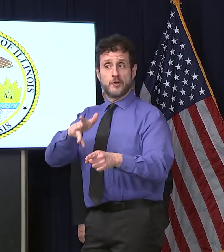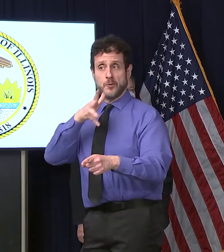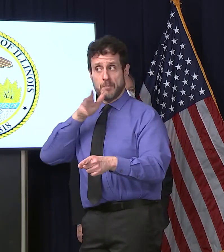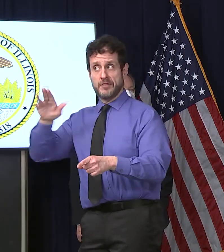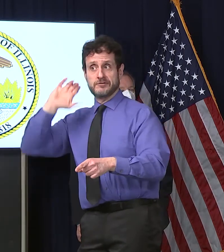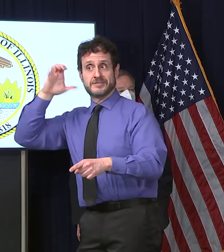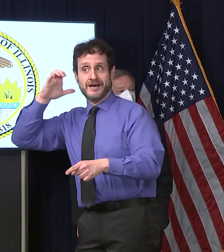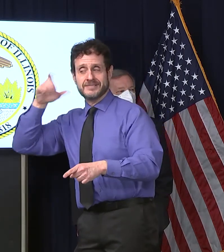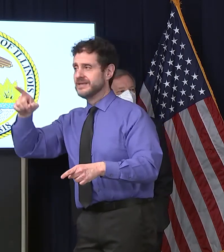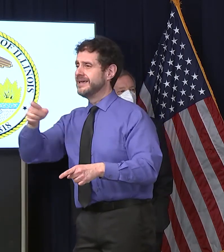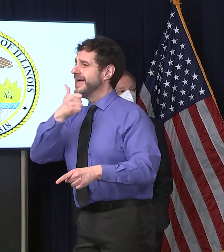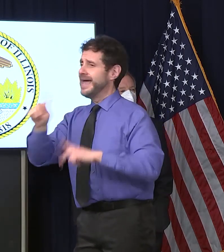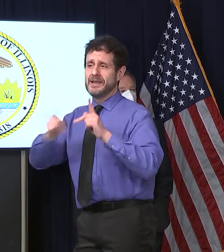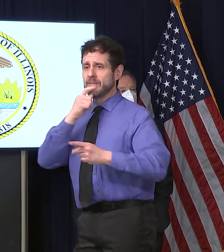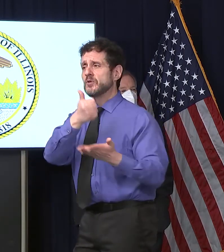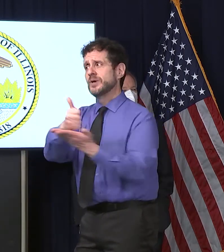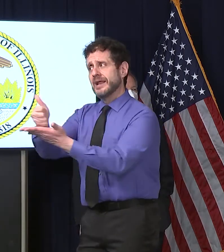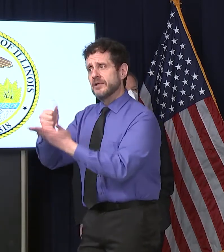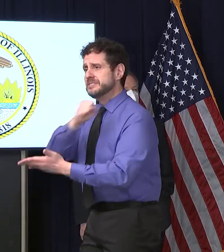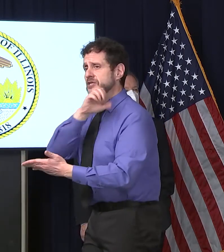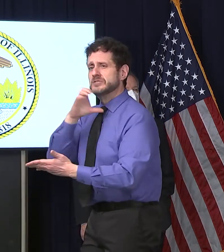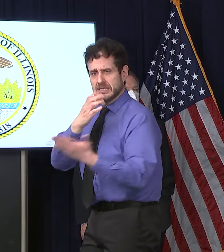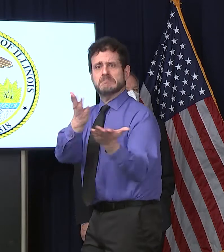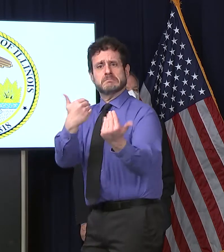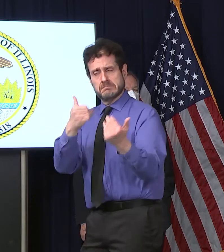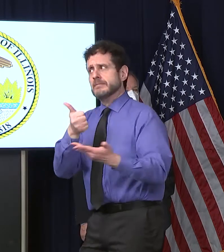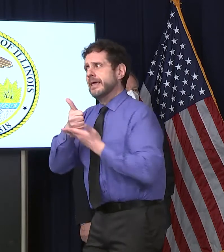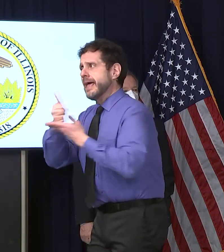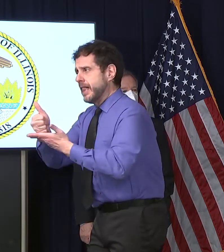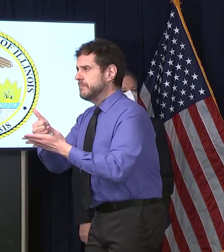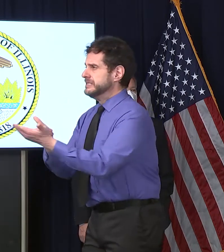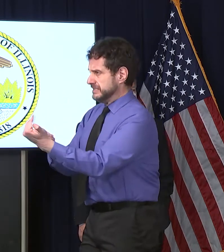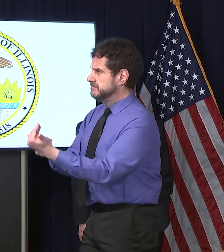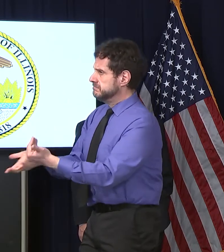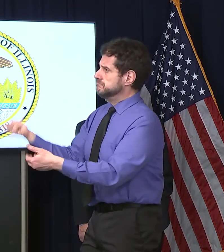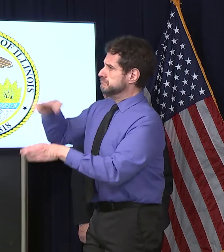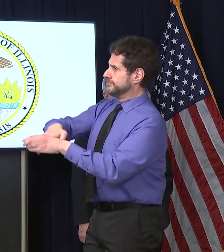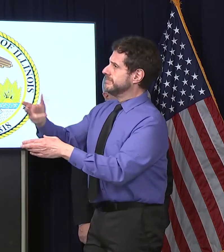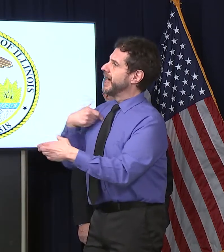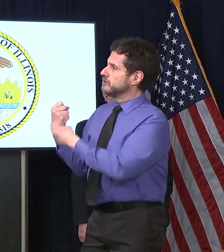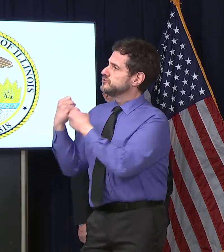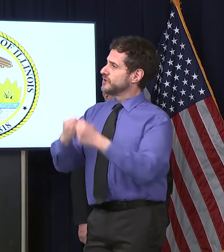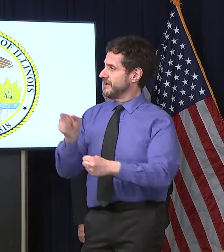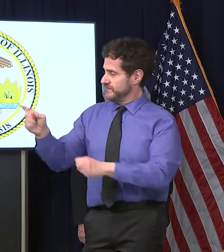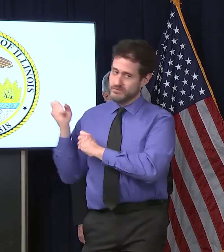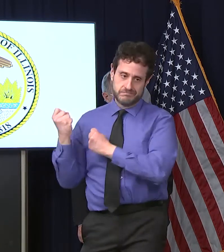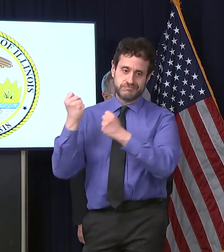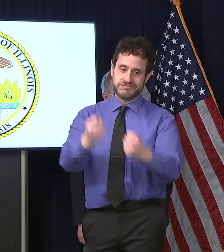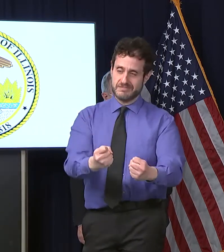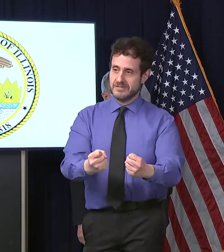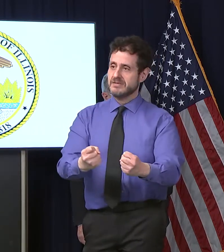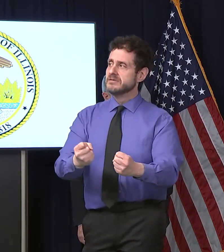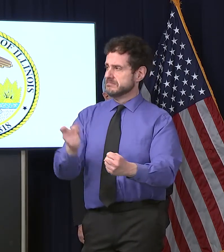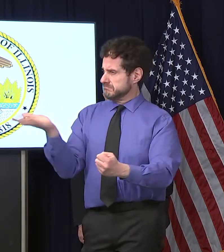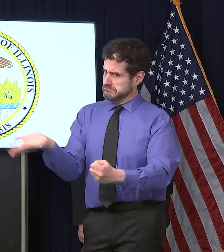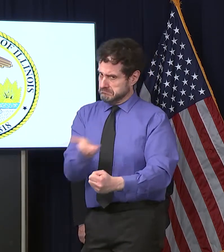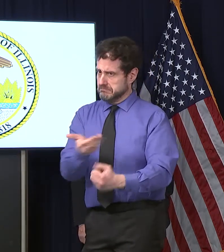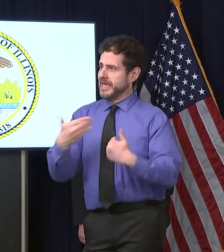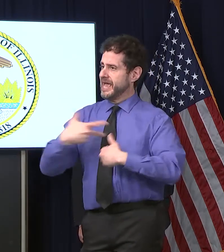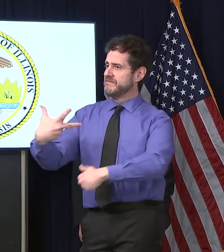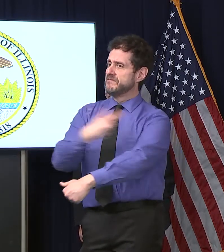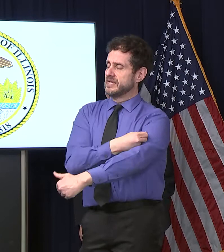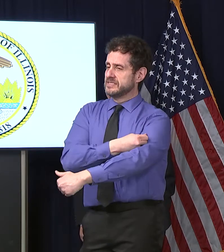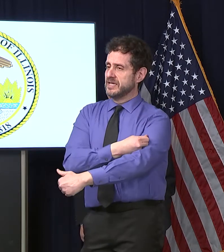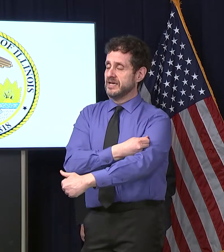can lend a hand to our seniors. We need to get them there, and we need to get them vaccinated. Let's call this